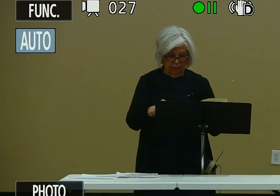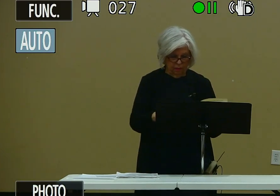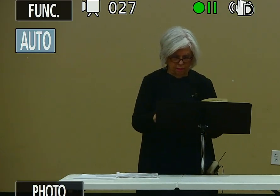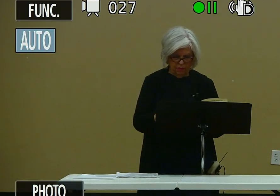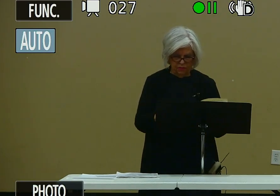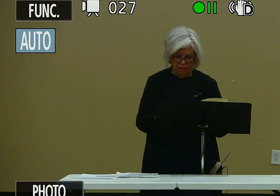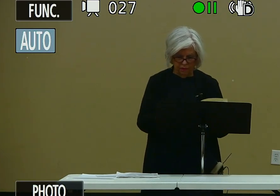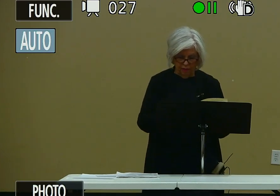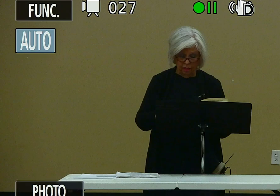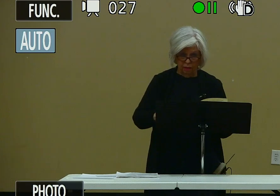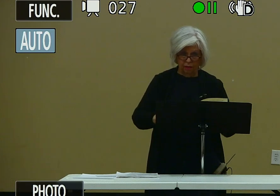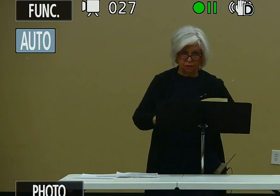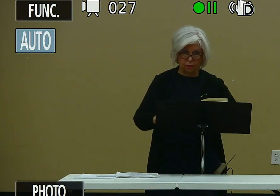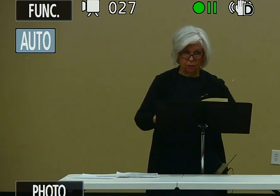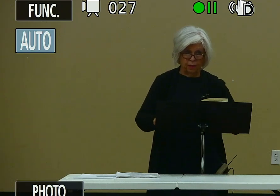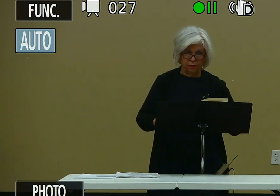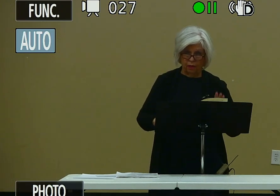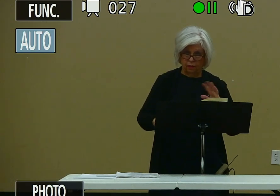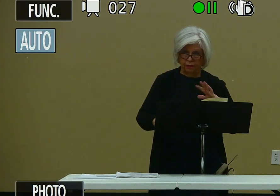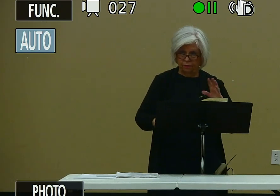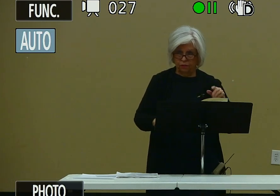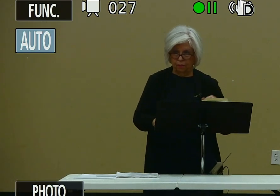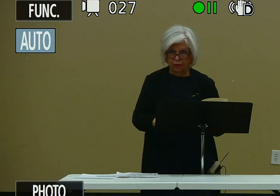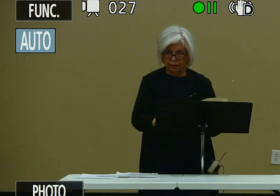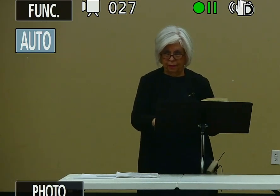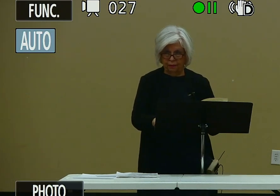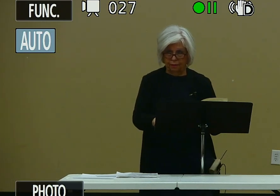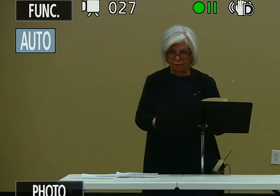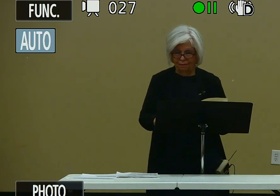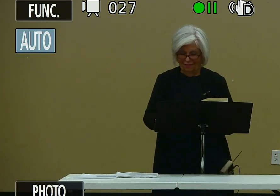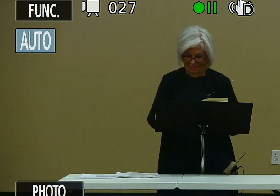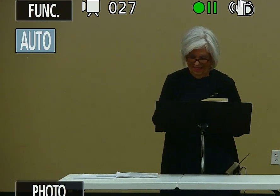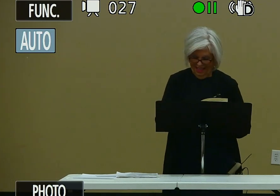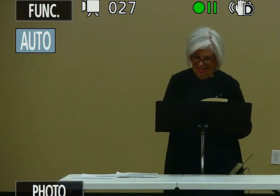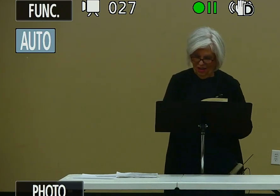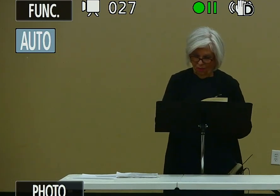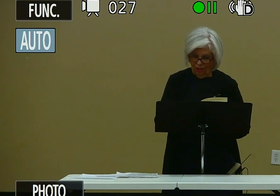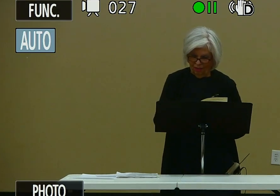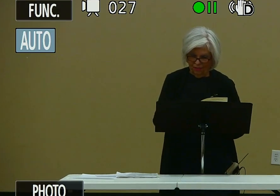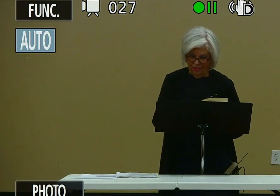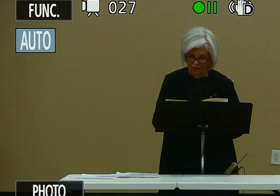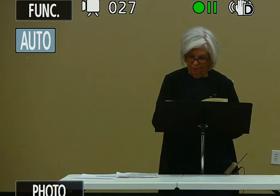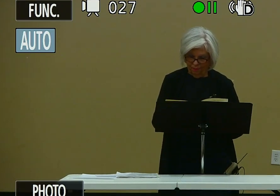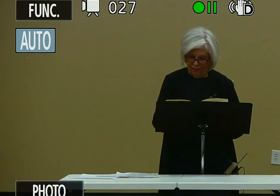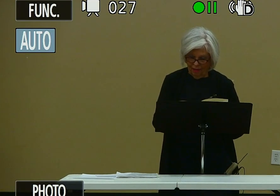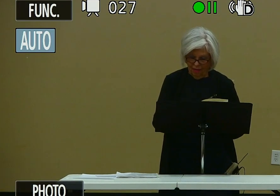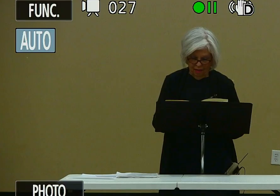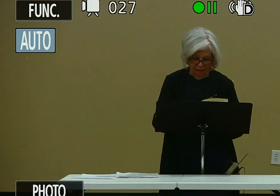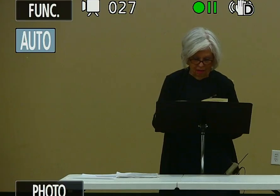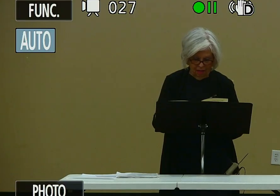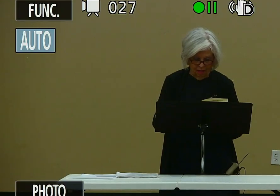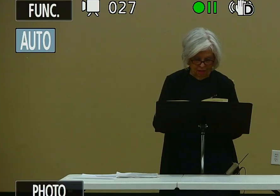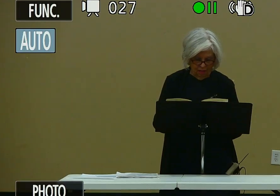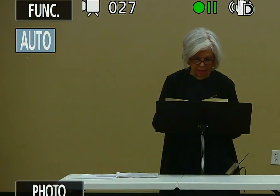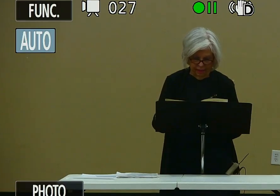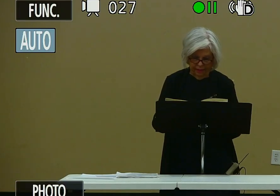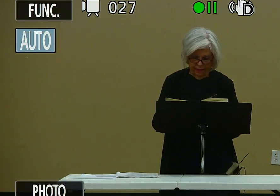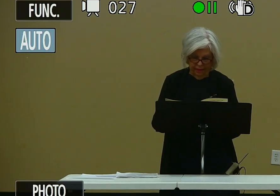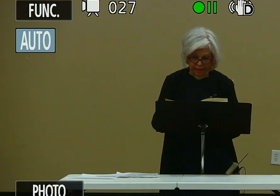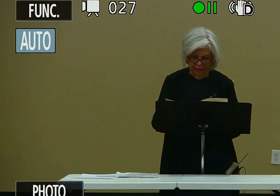Some of these signs I had a lot of trouble with. Y'all aren't having trouble like I did when I learned these. All, and